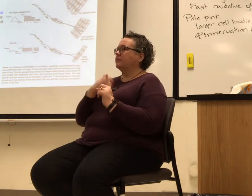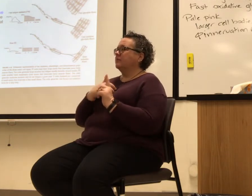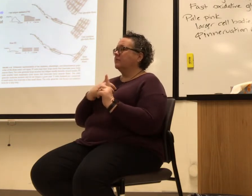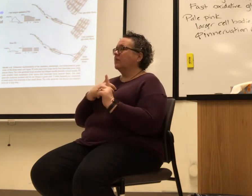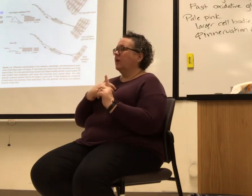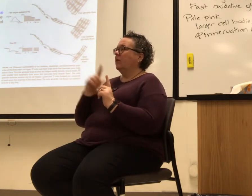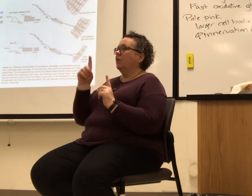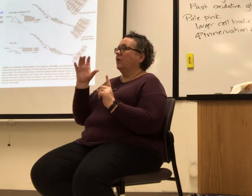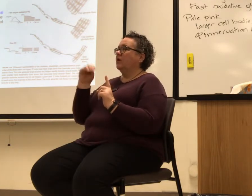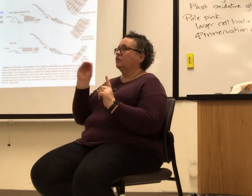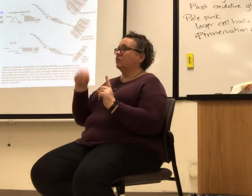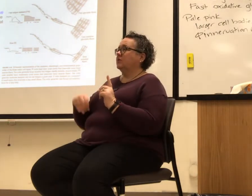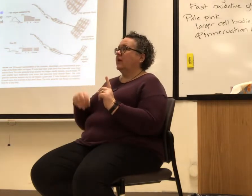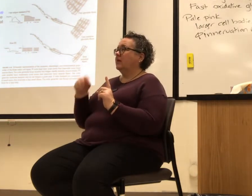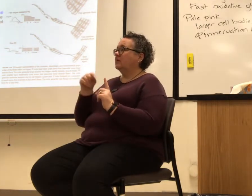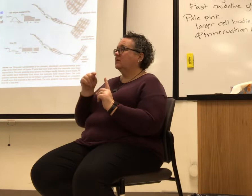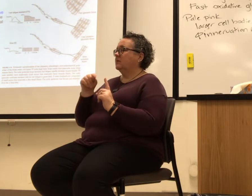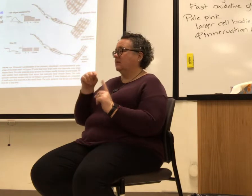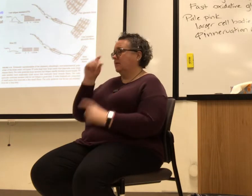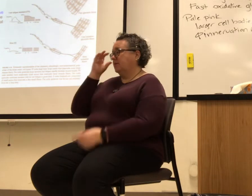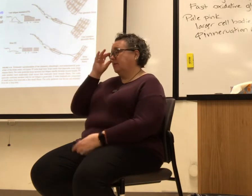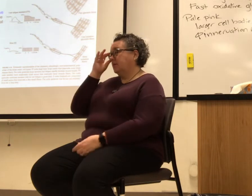this is our 100%.